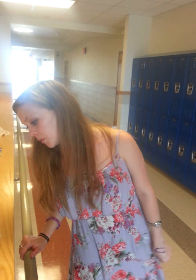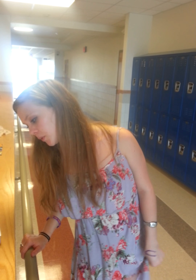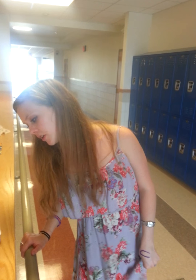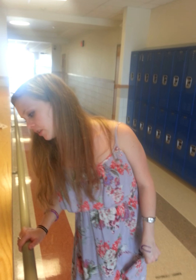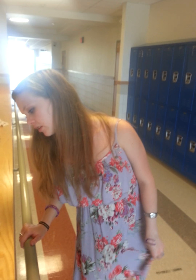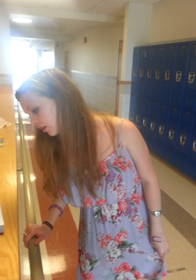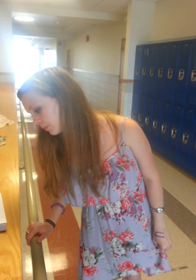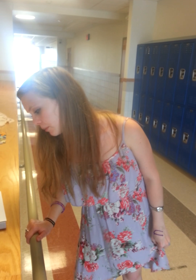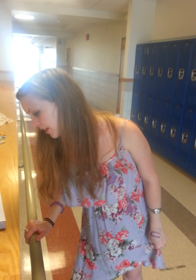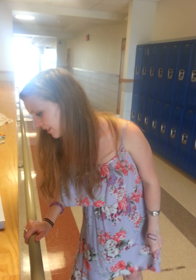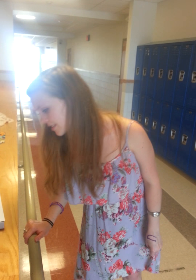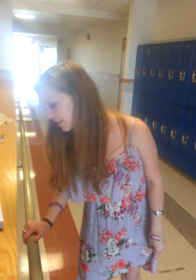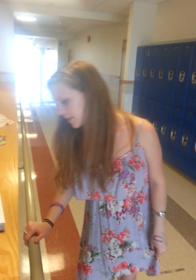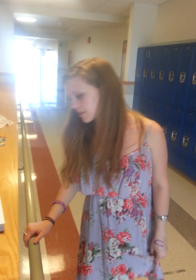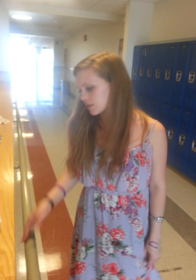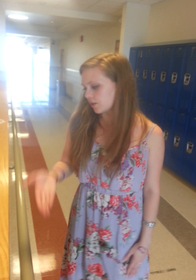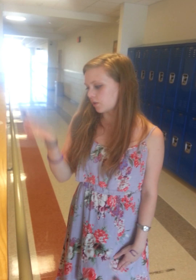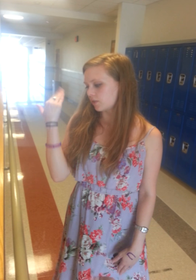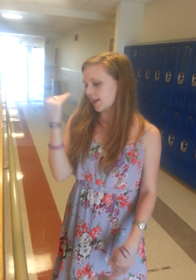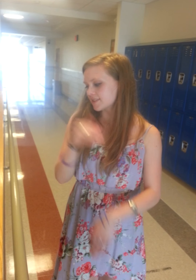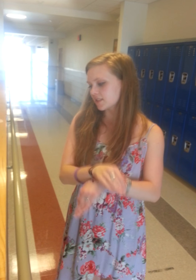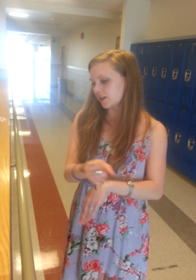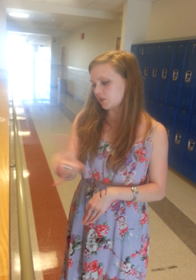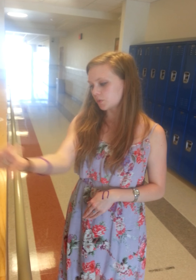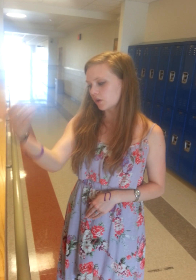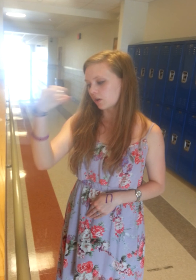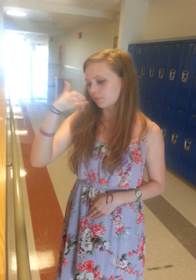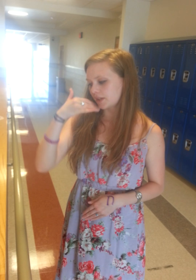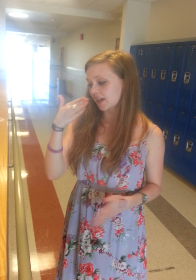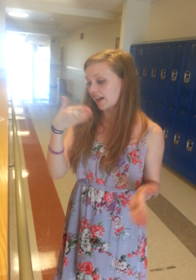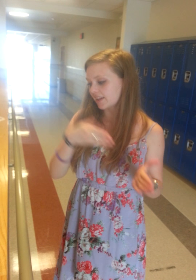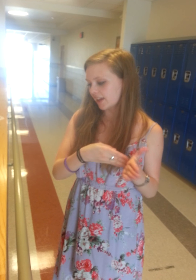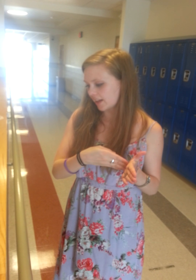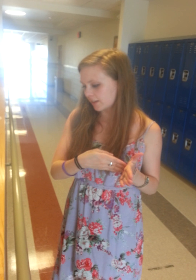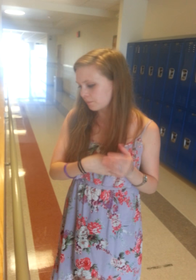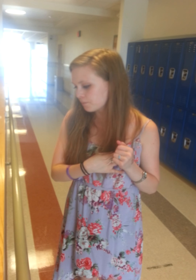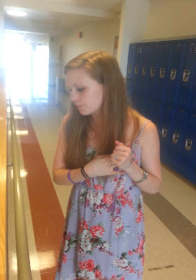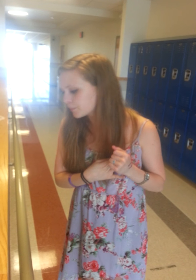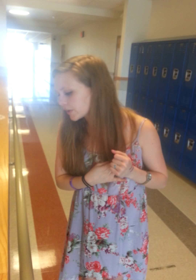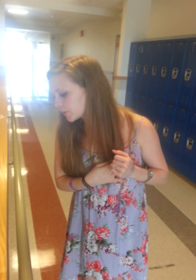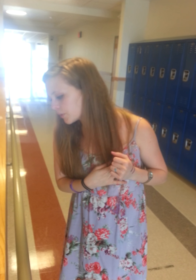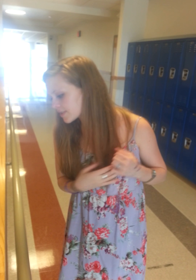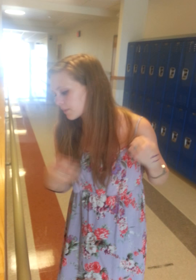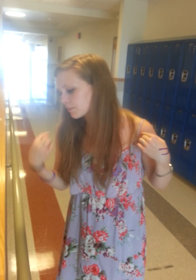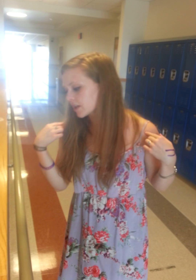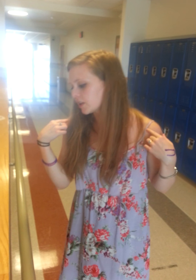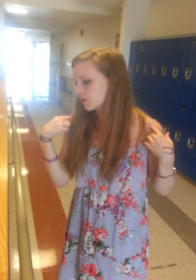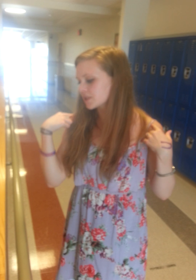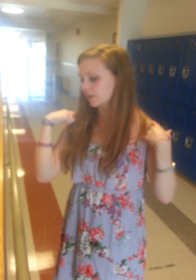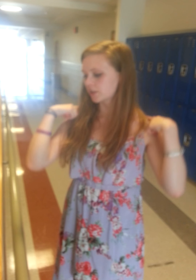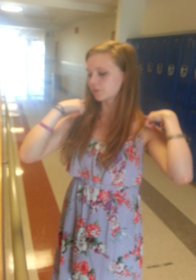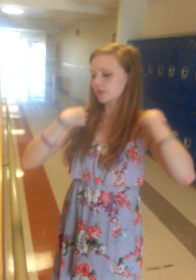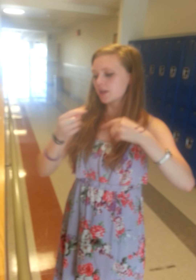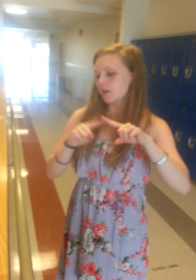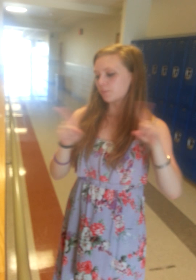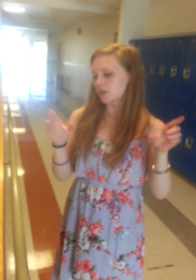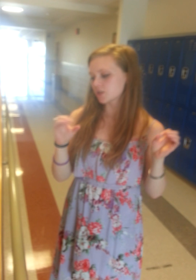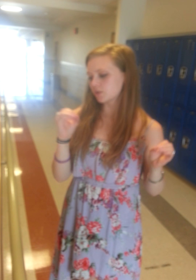Ooh, you called me up again last night. So last night you called me again, but ooh, this time I'm telling you. But